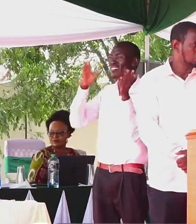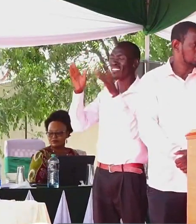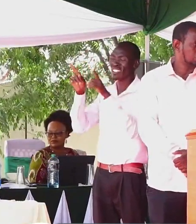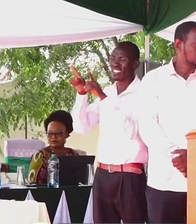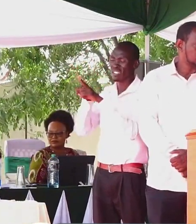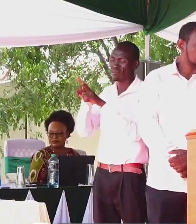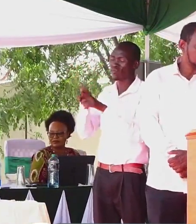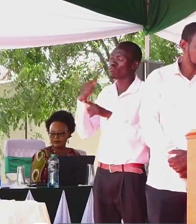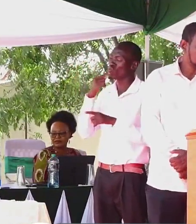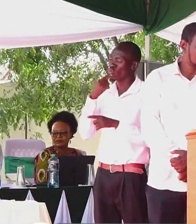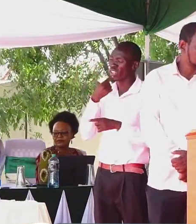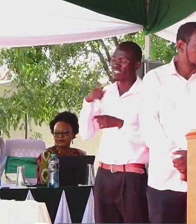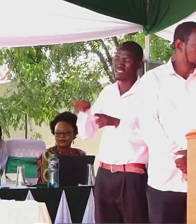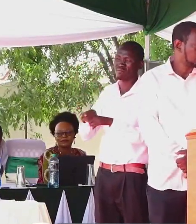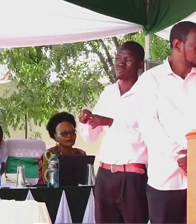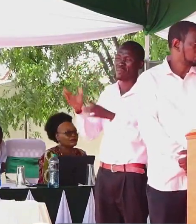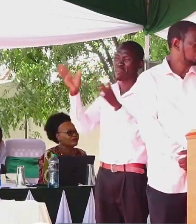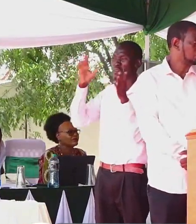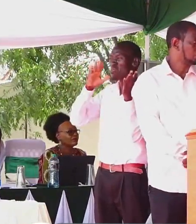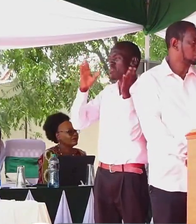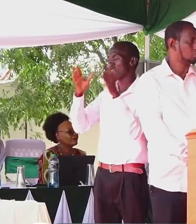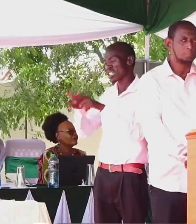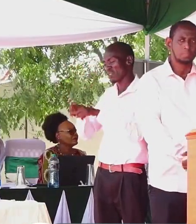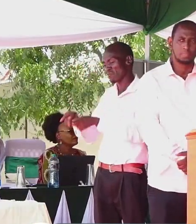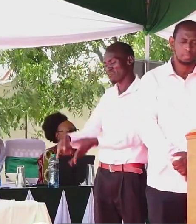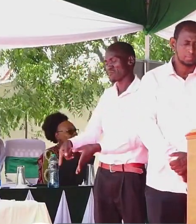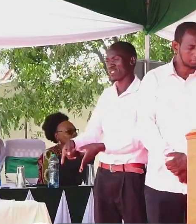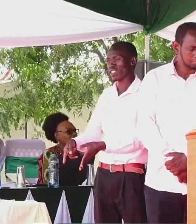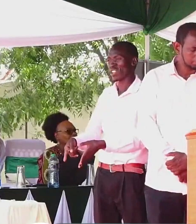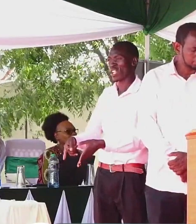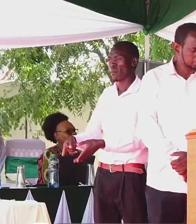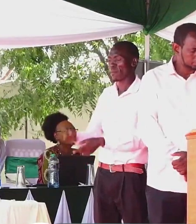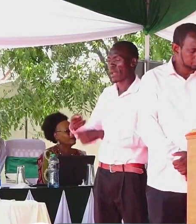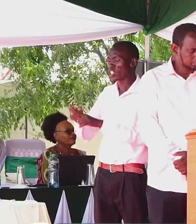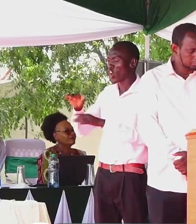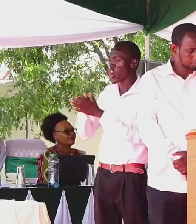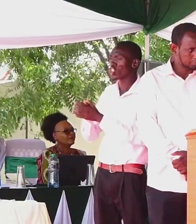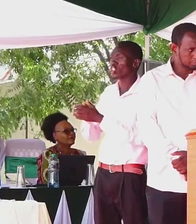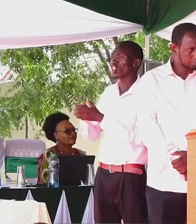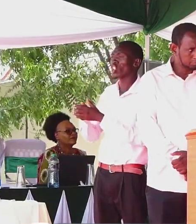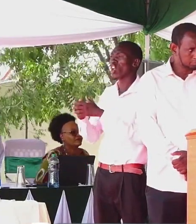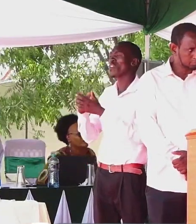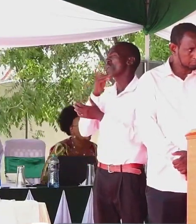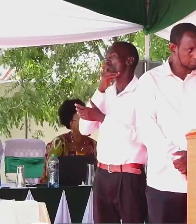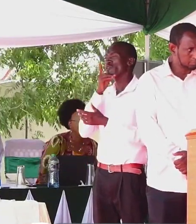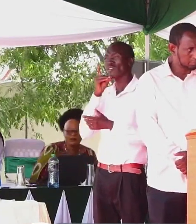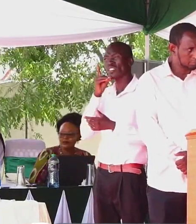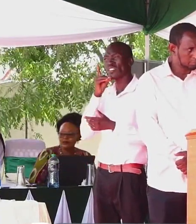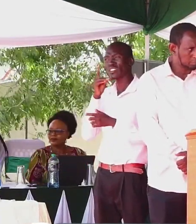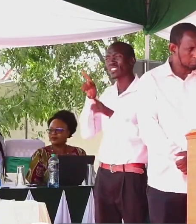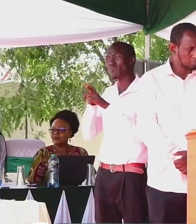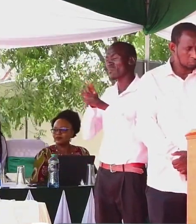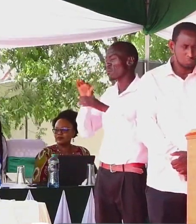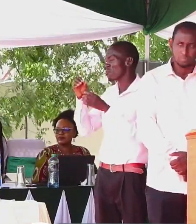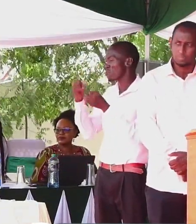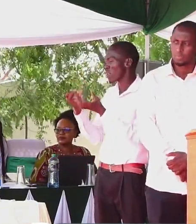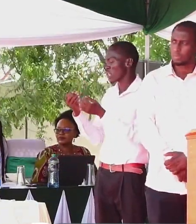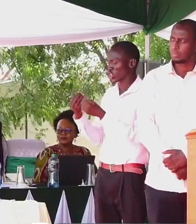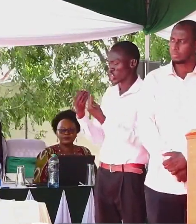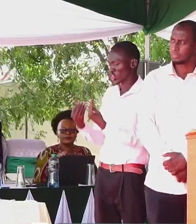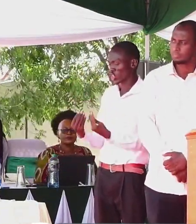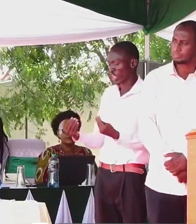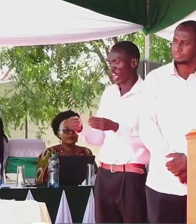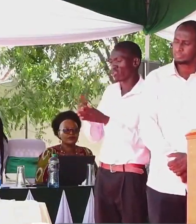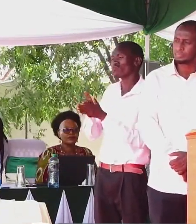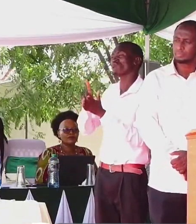in Turkana. You can imagine what happens once the drought strikes. So many children drop out of school. So it is now